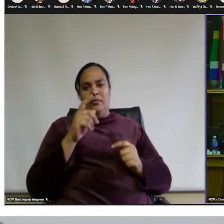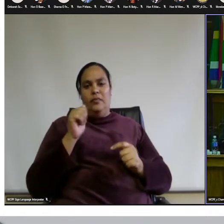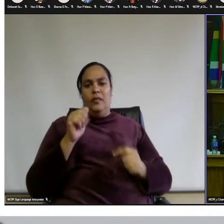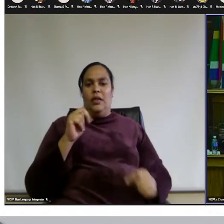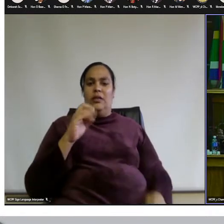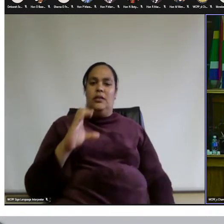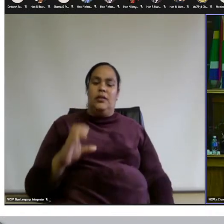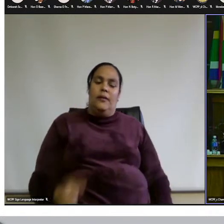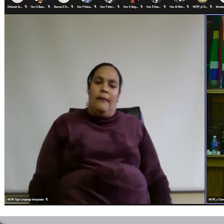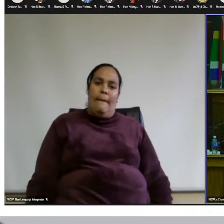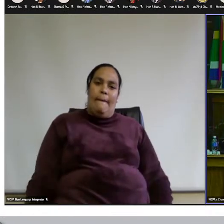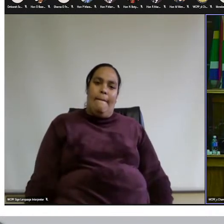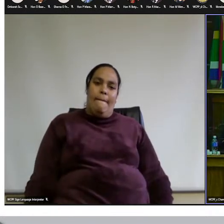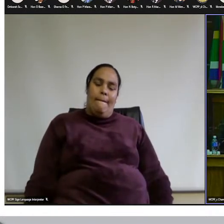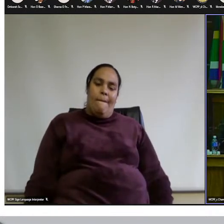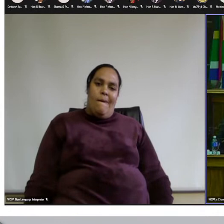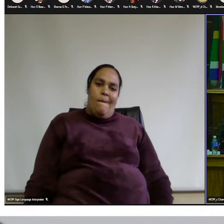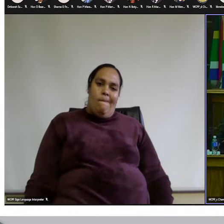ANC.